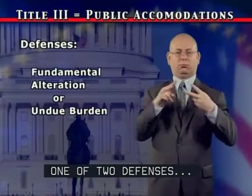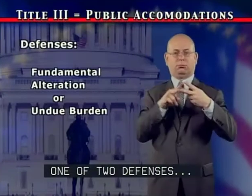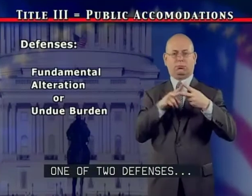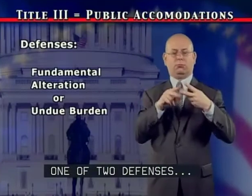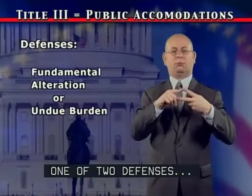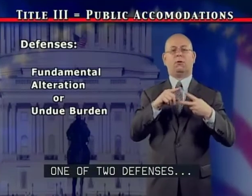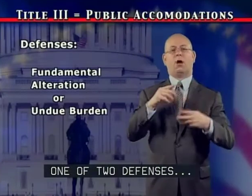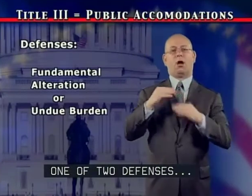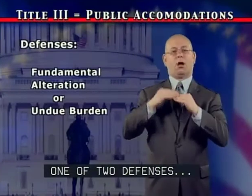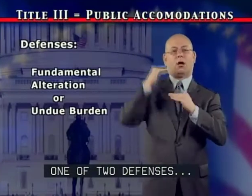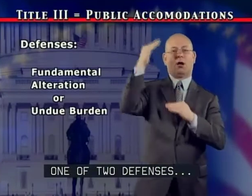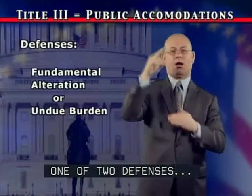defenses.